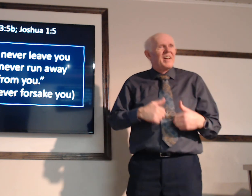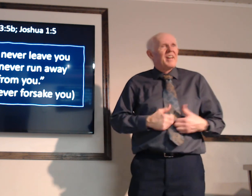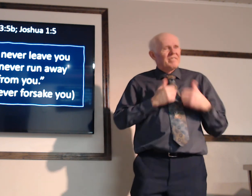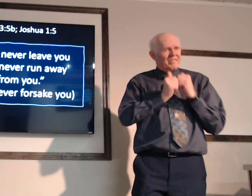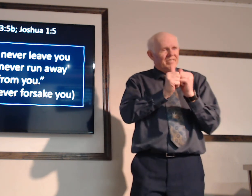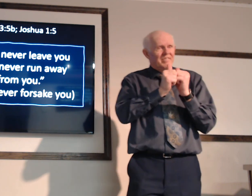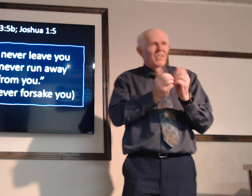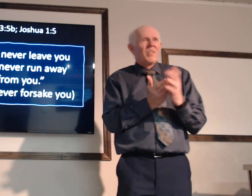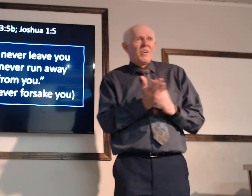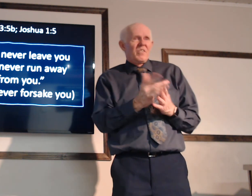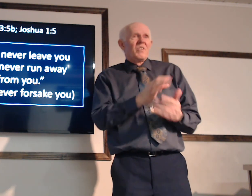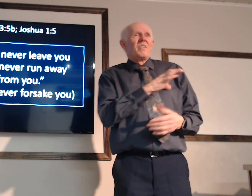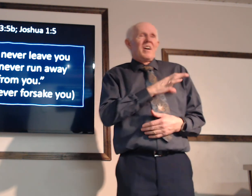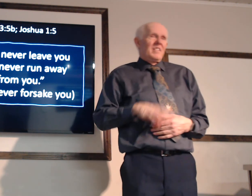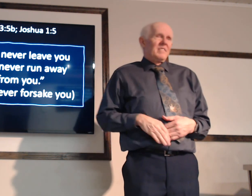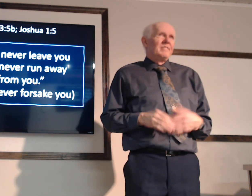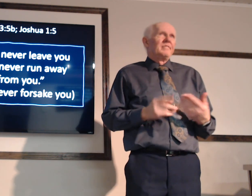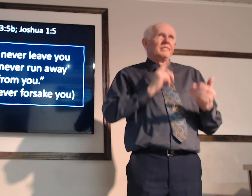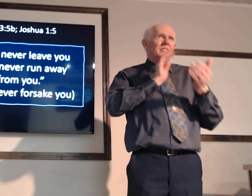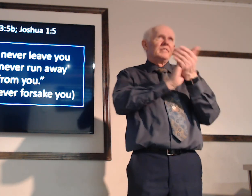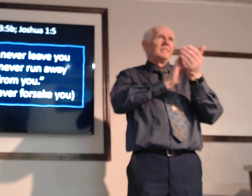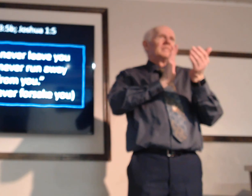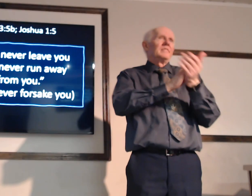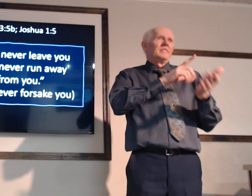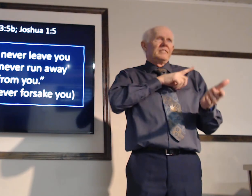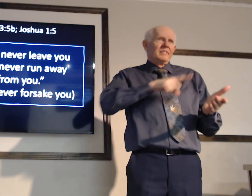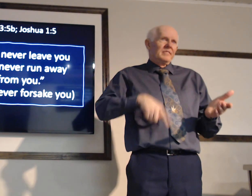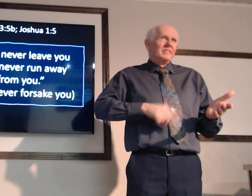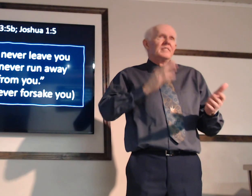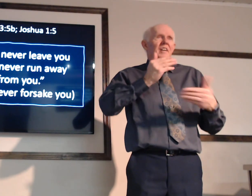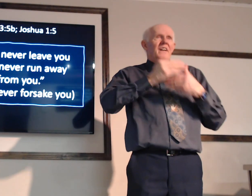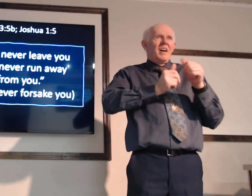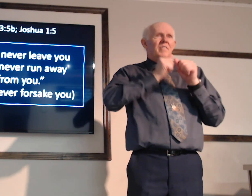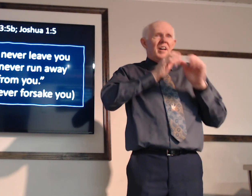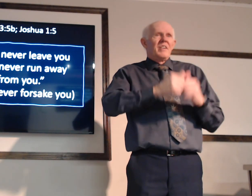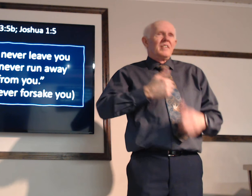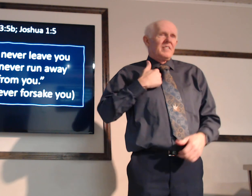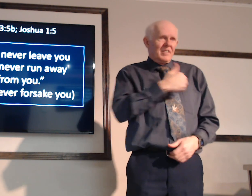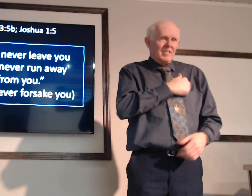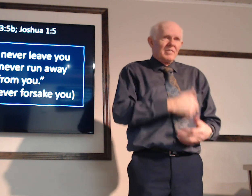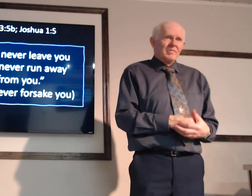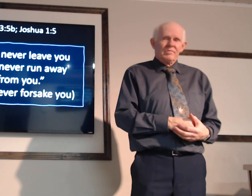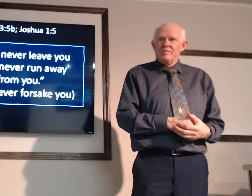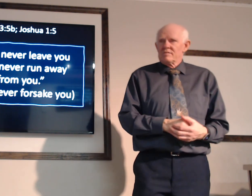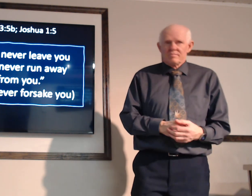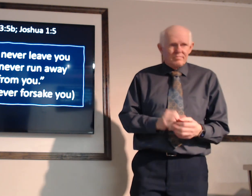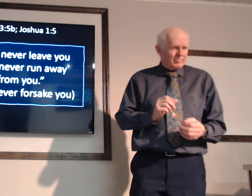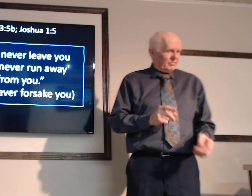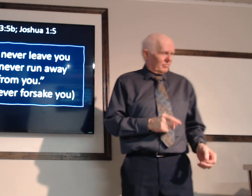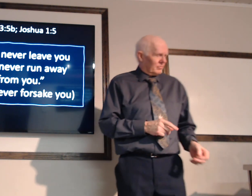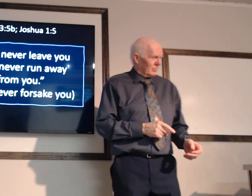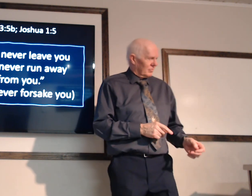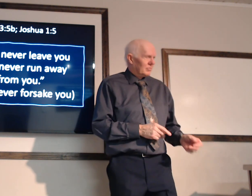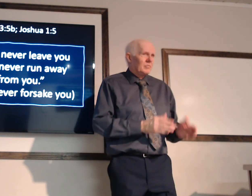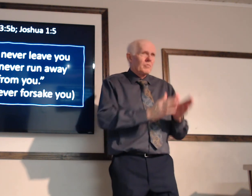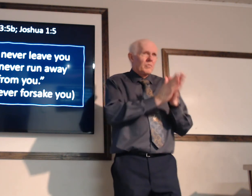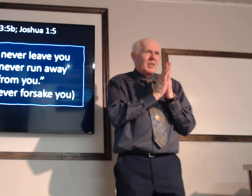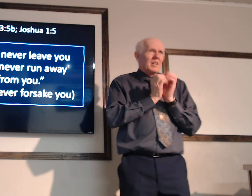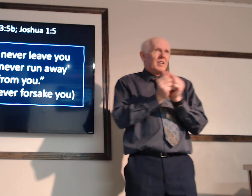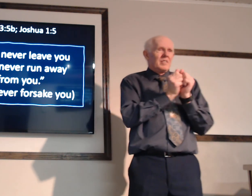It's there. Christ is with us, and we praise the Lord for His kindness with us. Let's